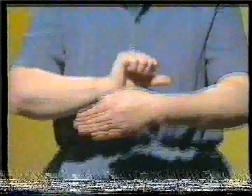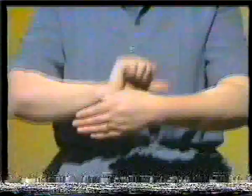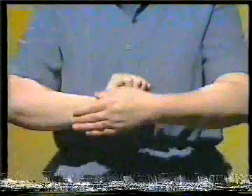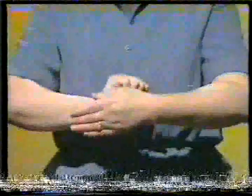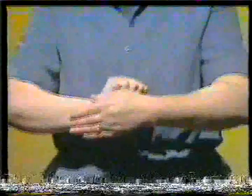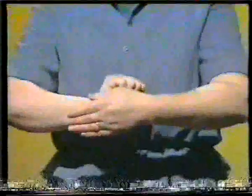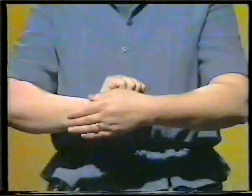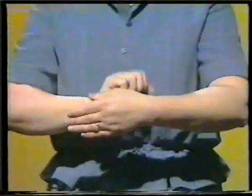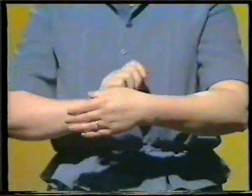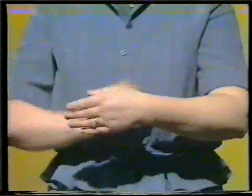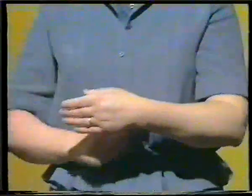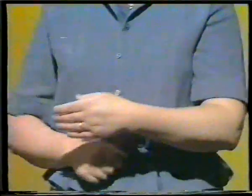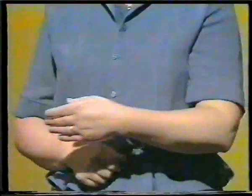before.